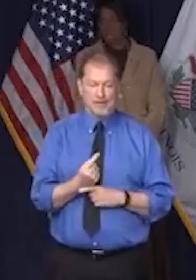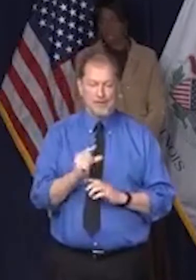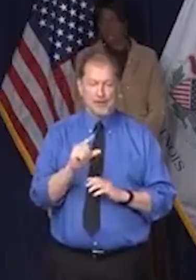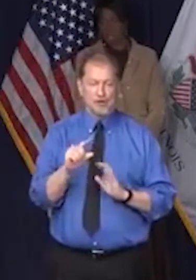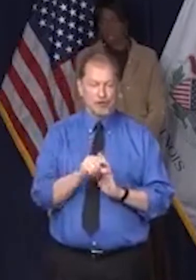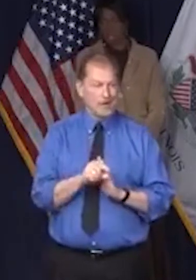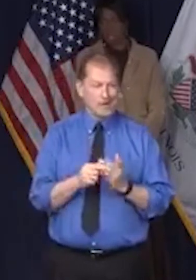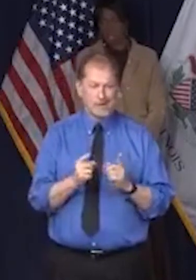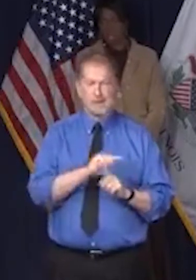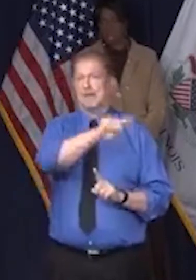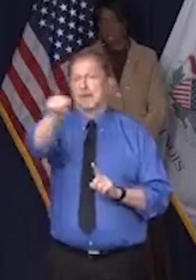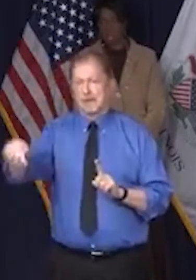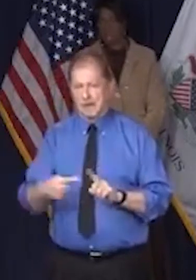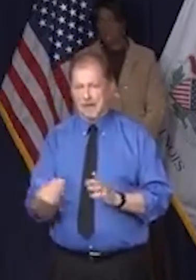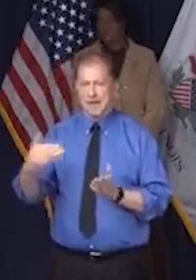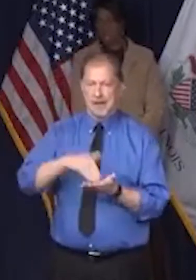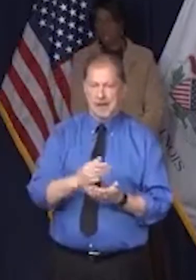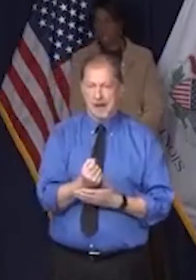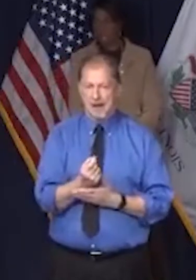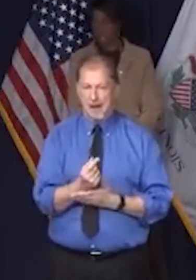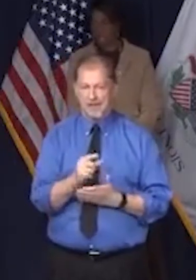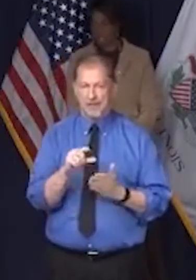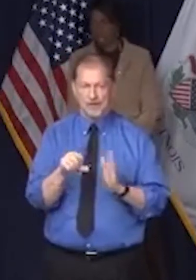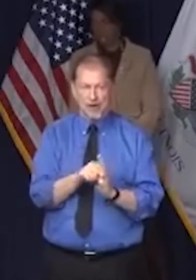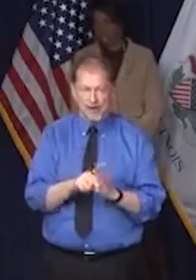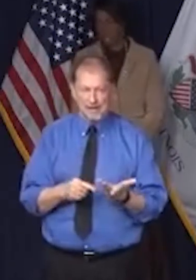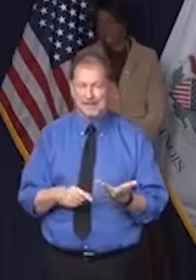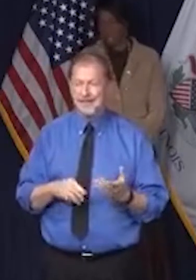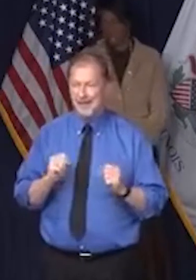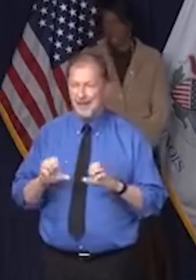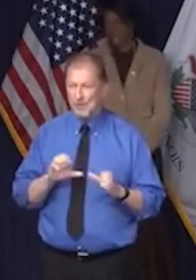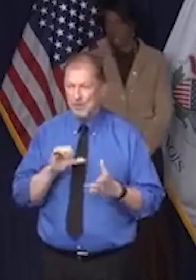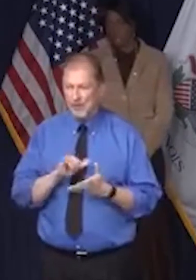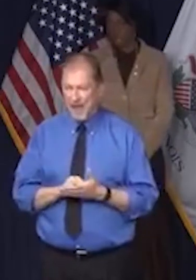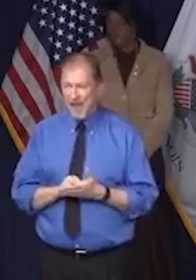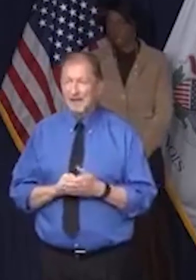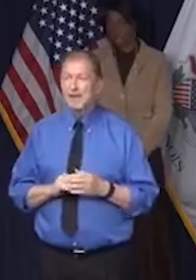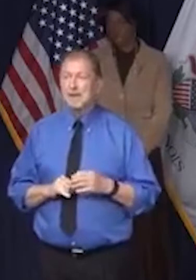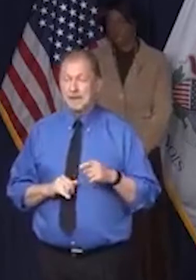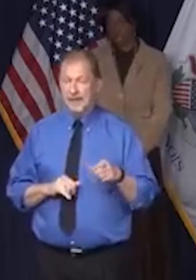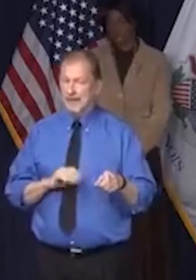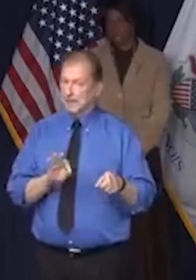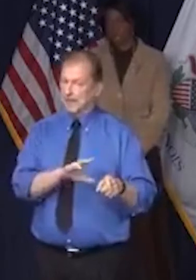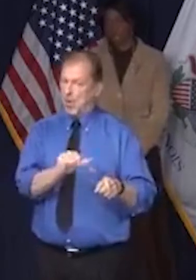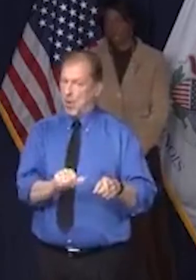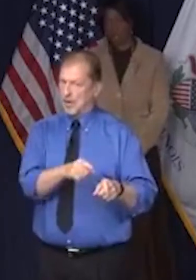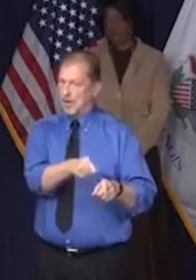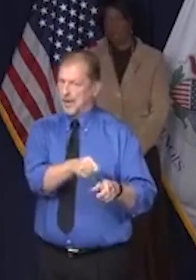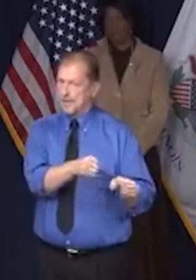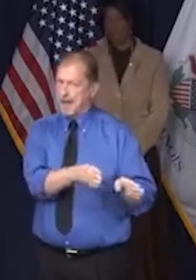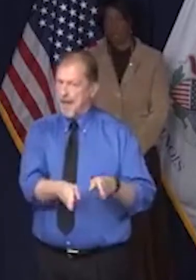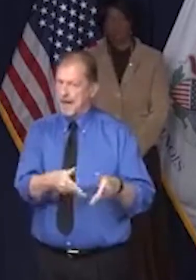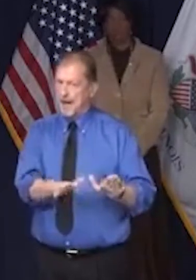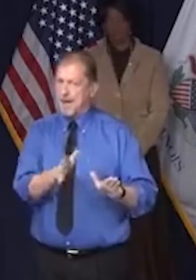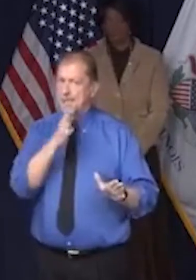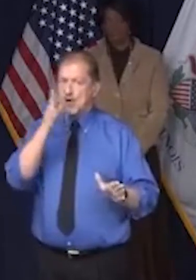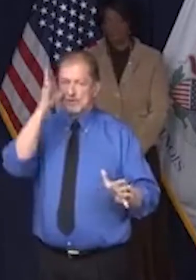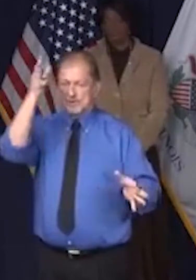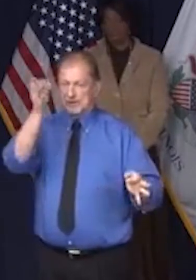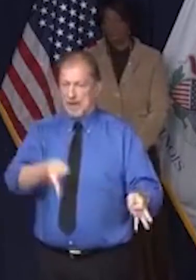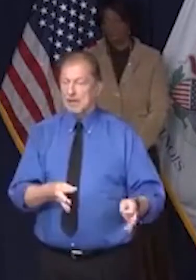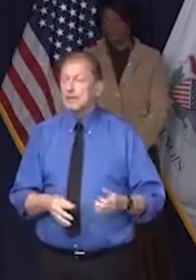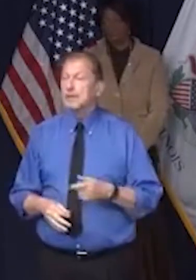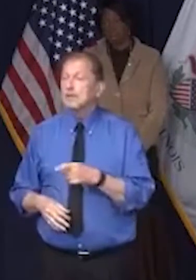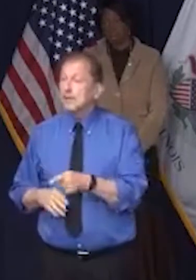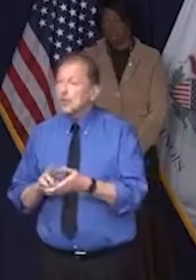lot of, you know, construction time in the classrooms in sports. Can we have them start the year over? In the summer or in the fall,